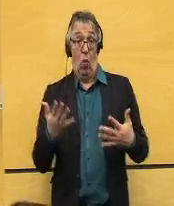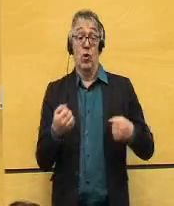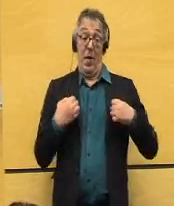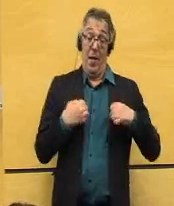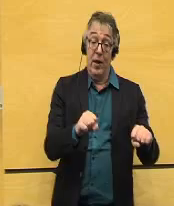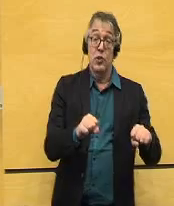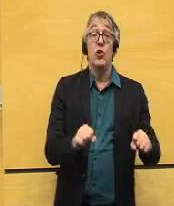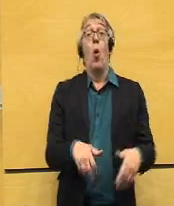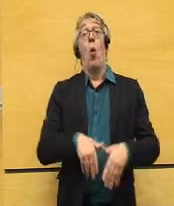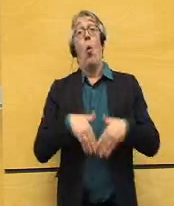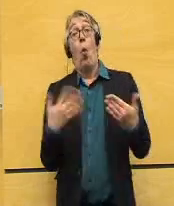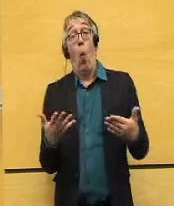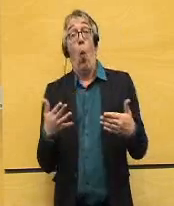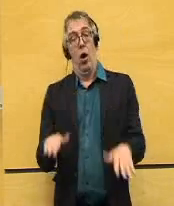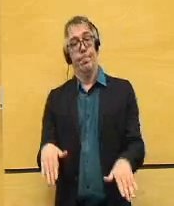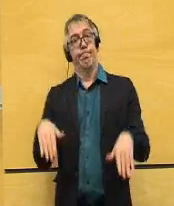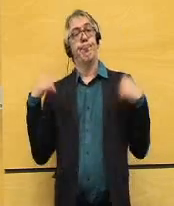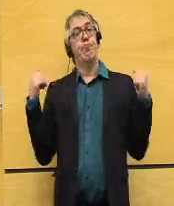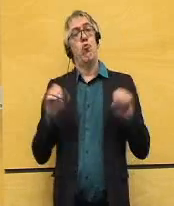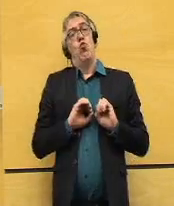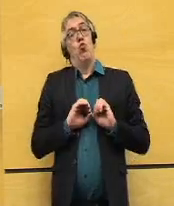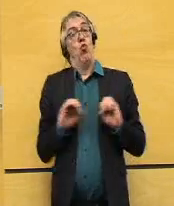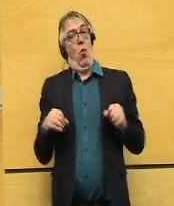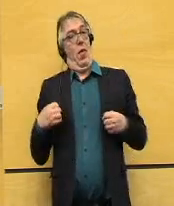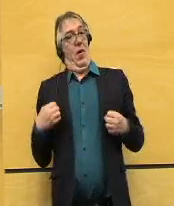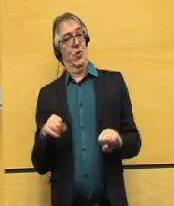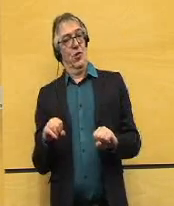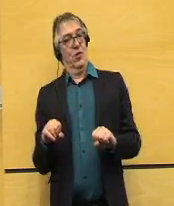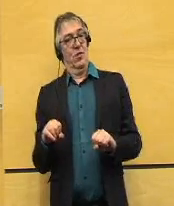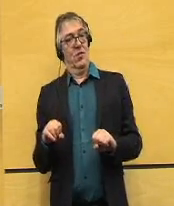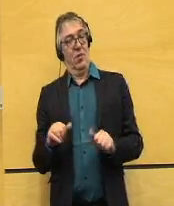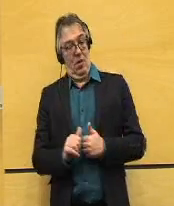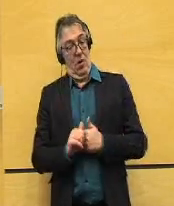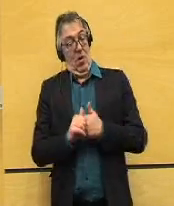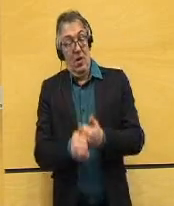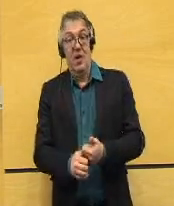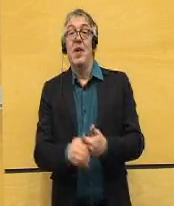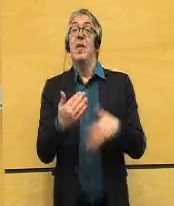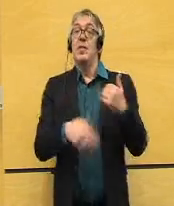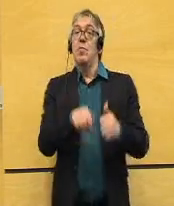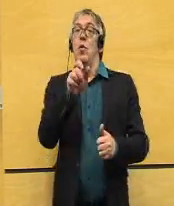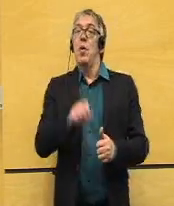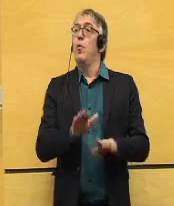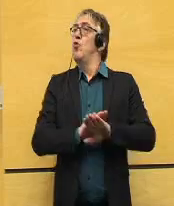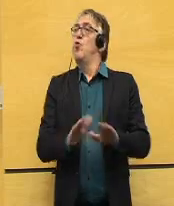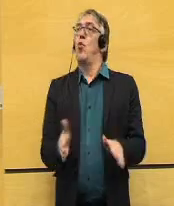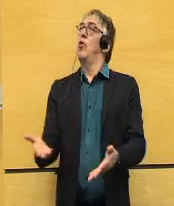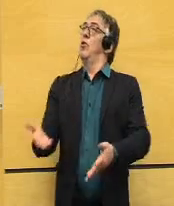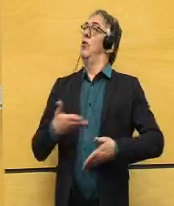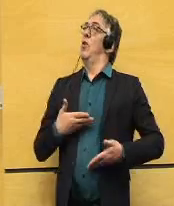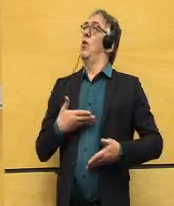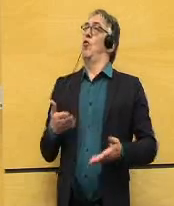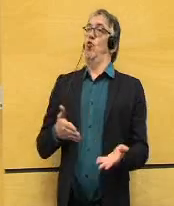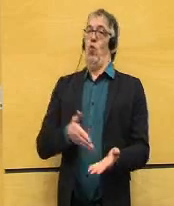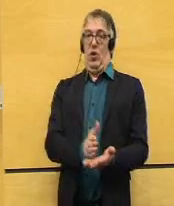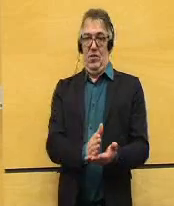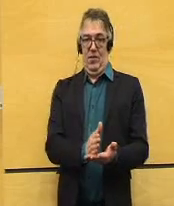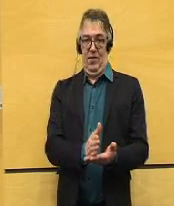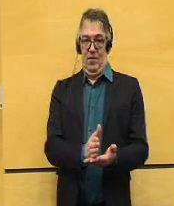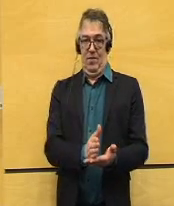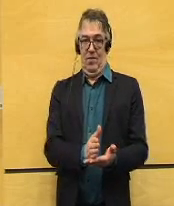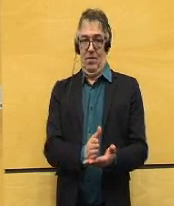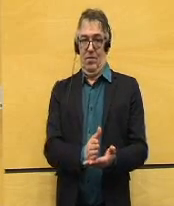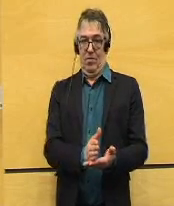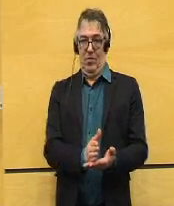that results in the loss of benefits in regard to the rights of persons with disabilities, whether or not it's